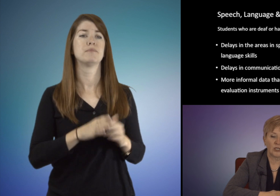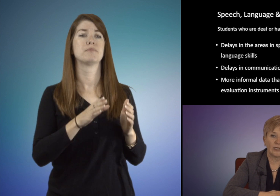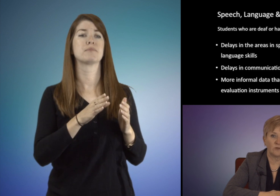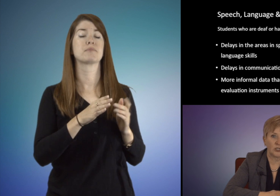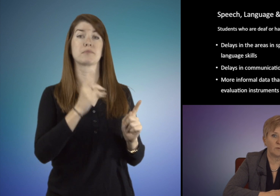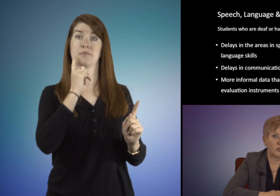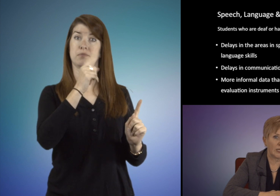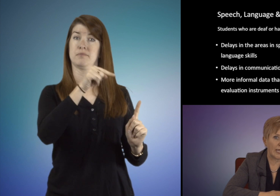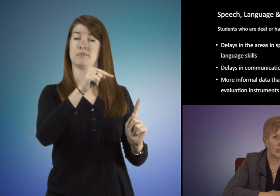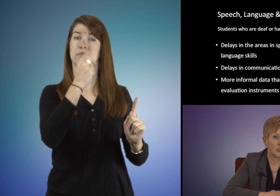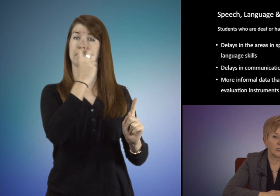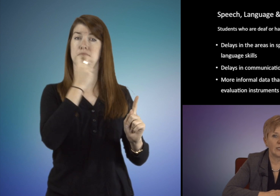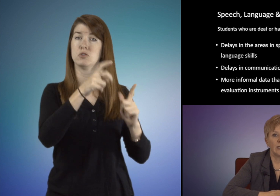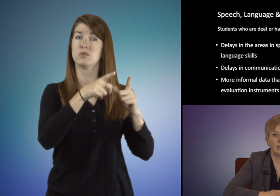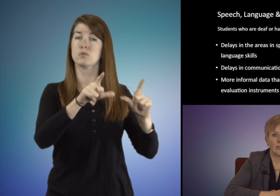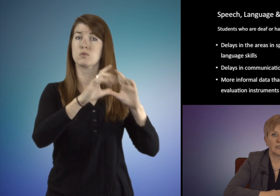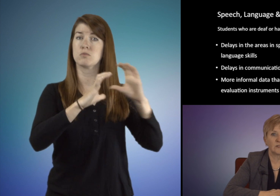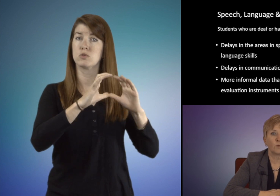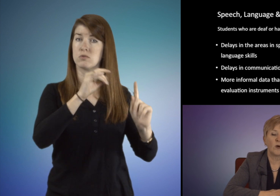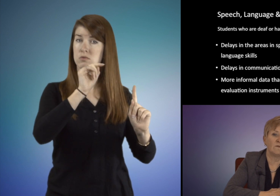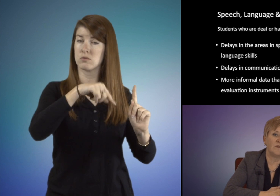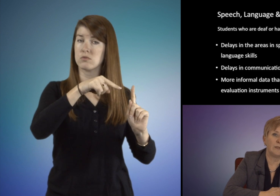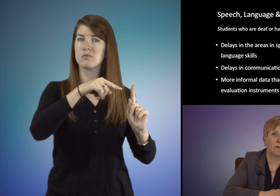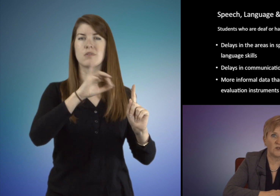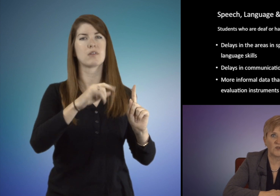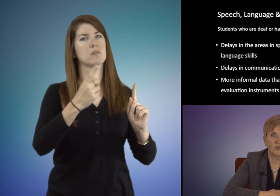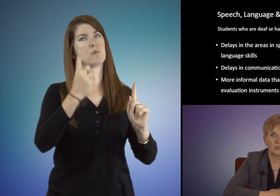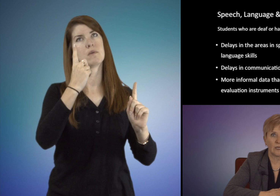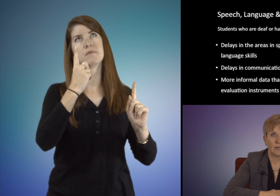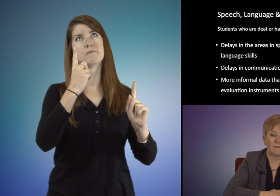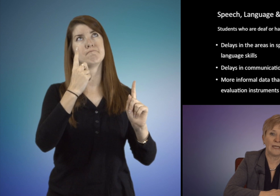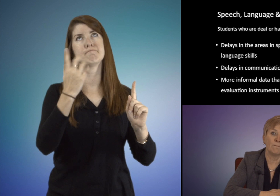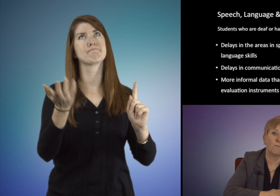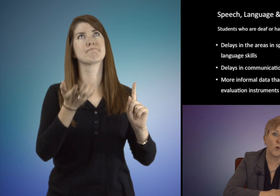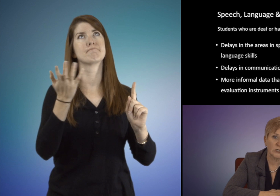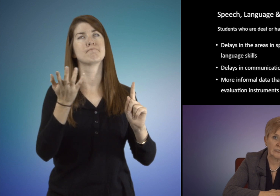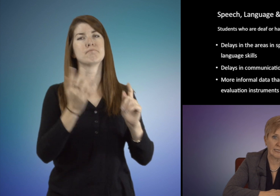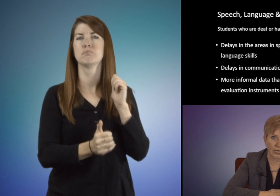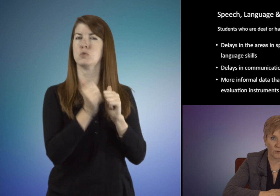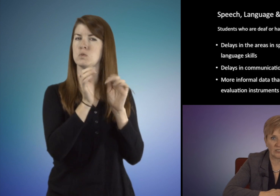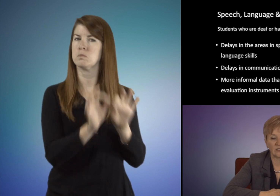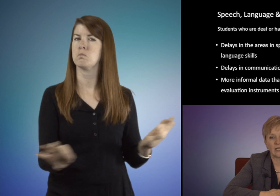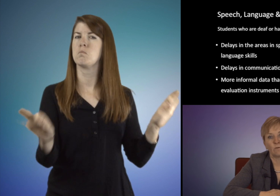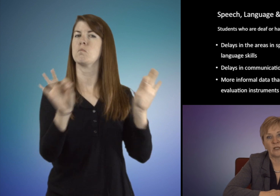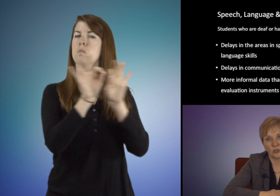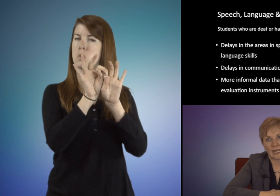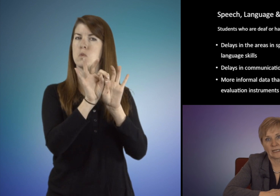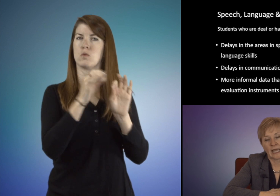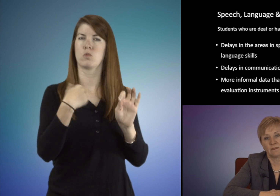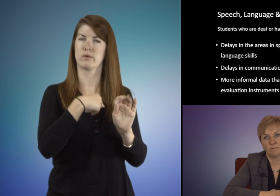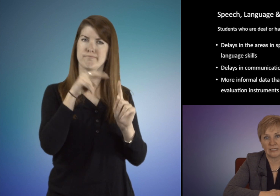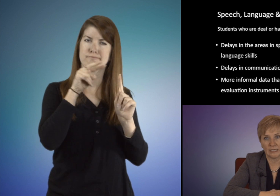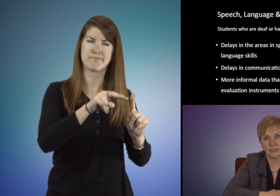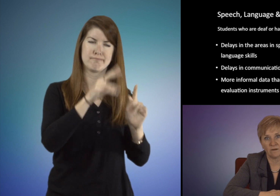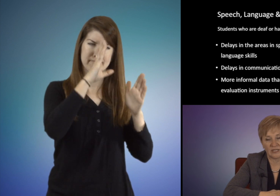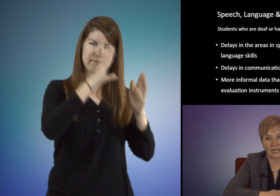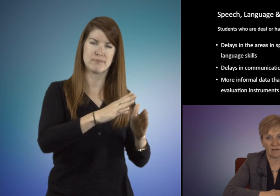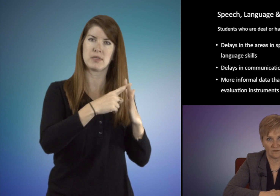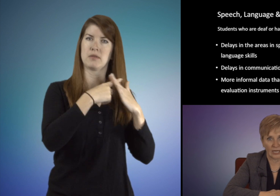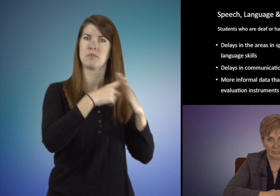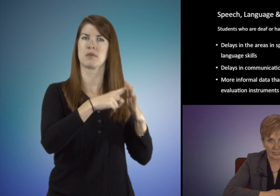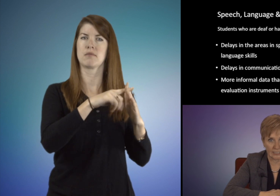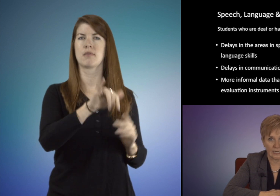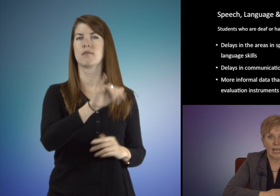of speech, language, and communication is one of the most important areas that we look at the beginning of